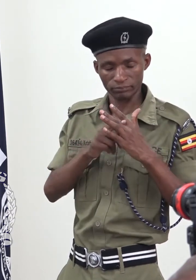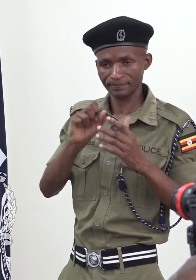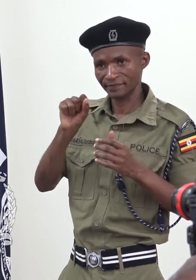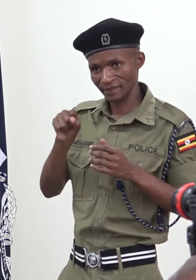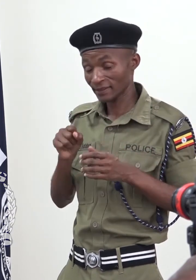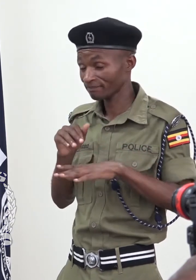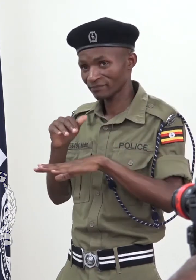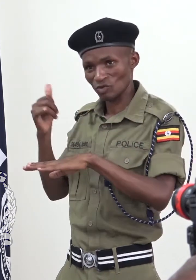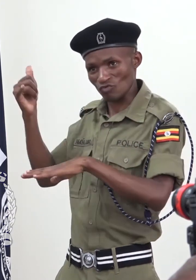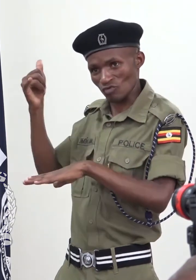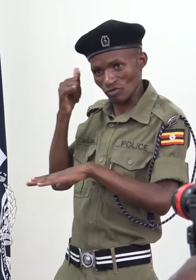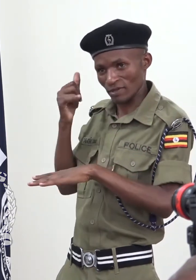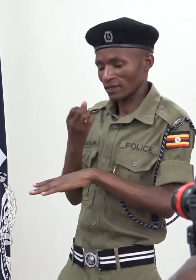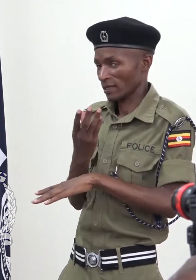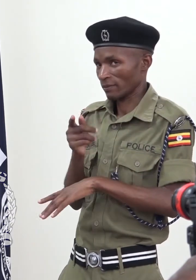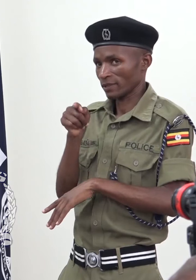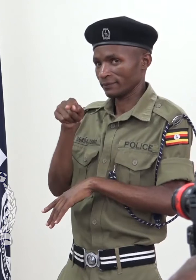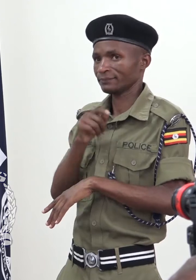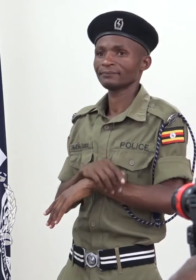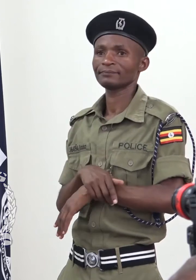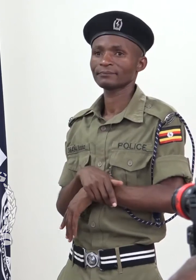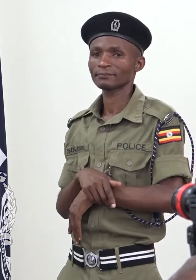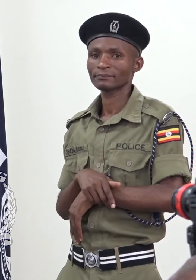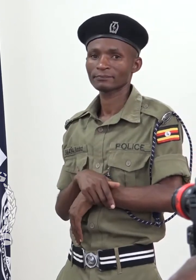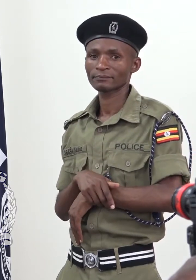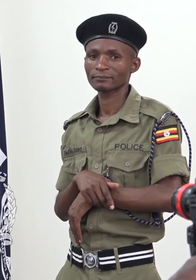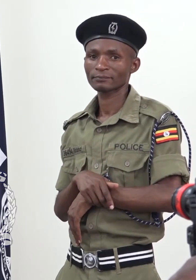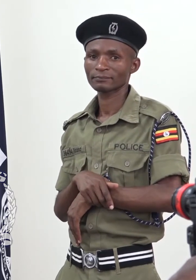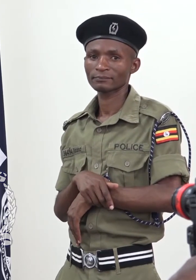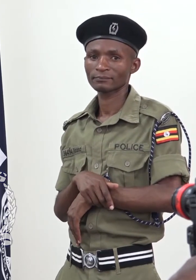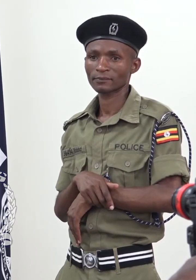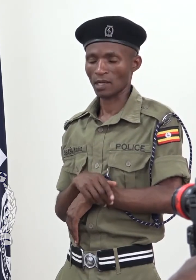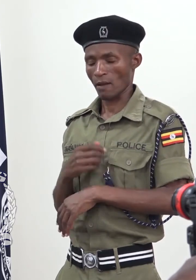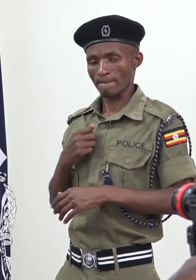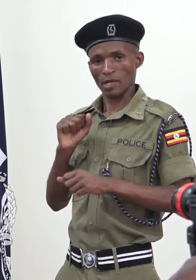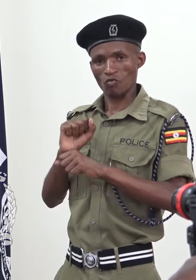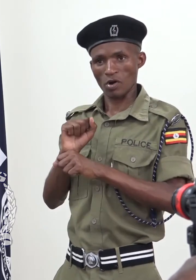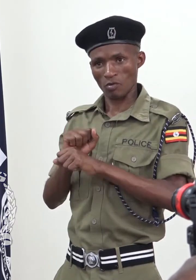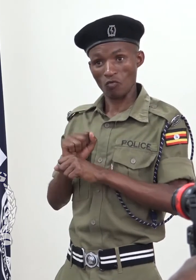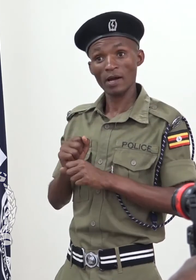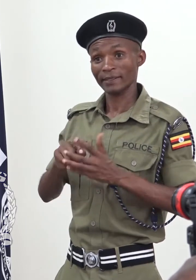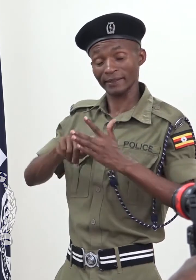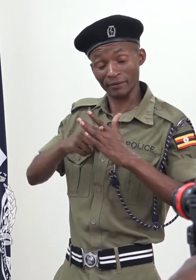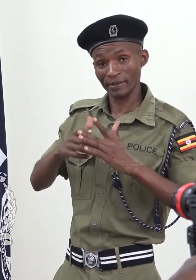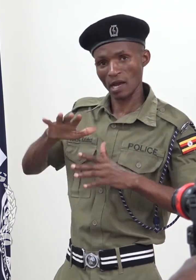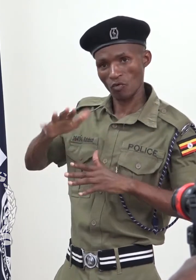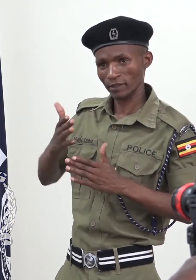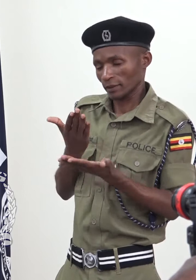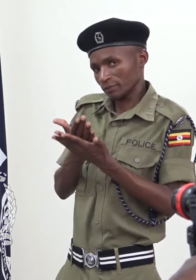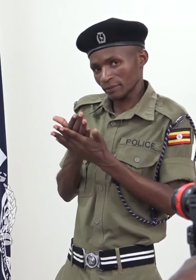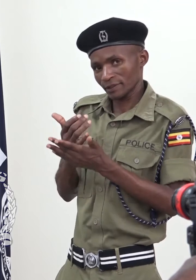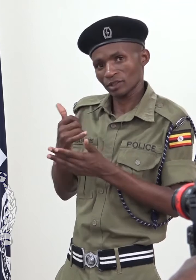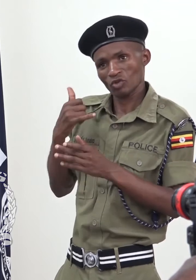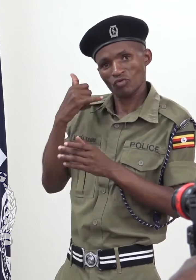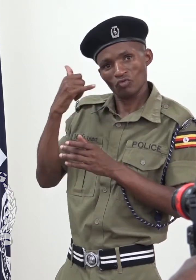call me on this number. I'm a plumber, please call me on this number. I'm